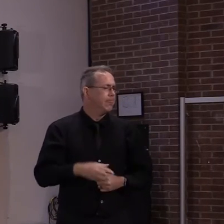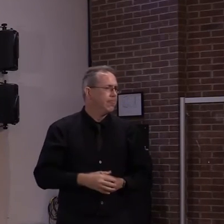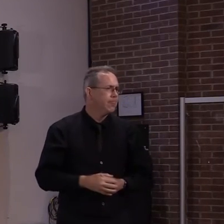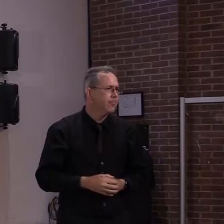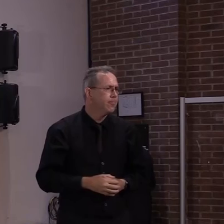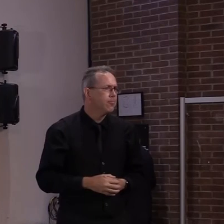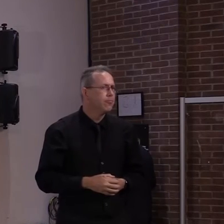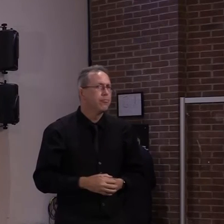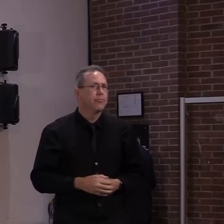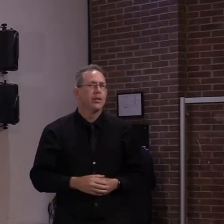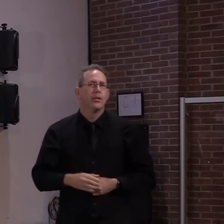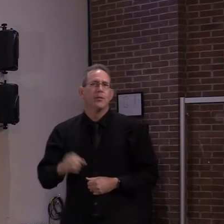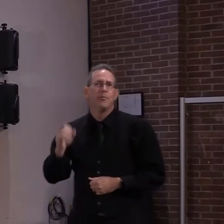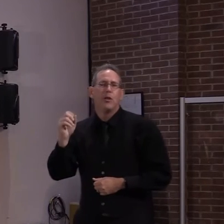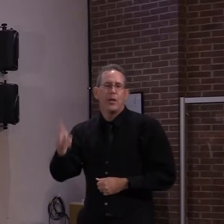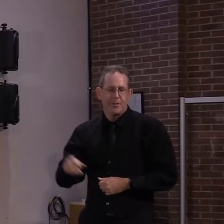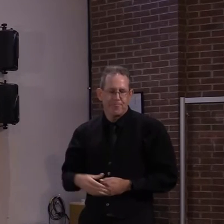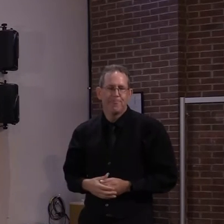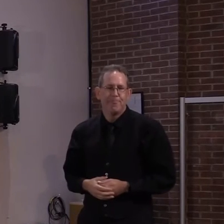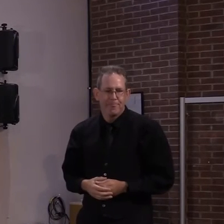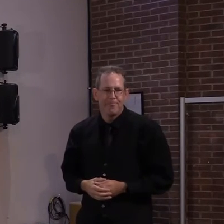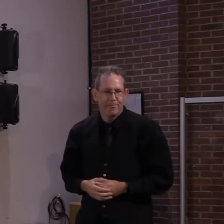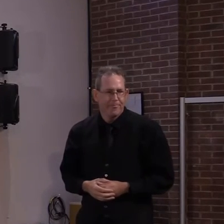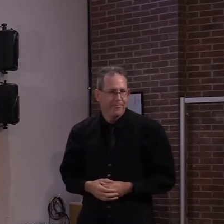Thank you.